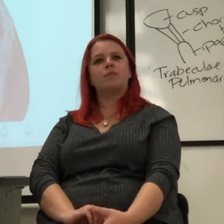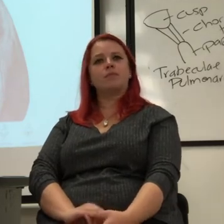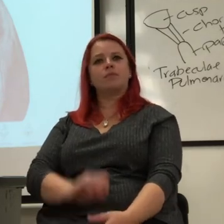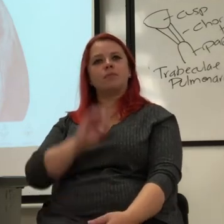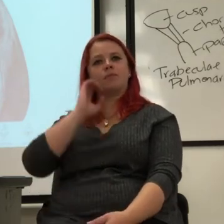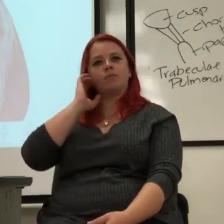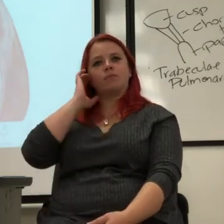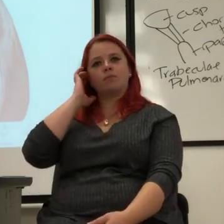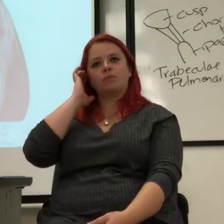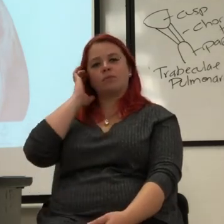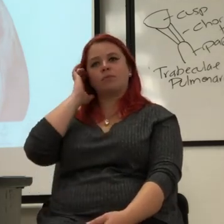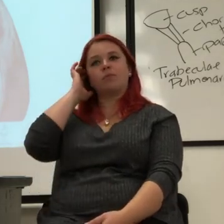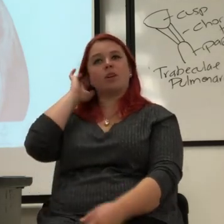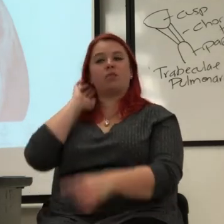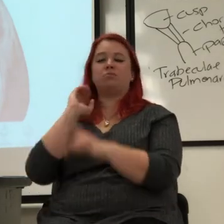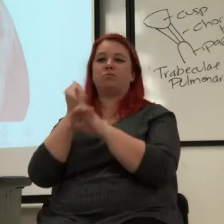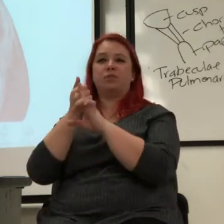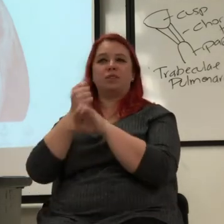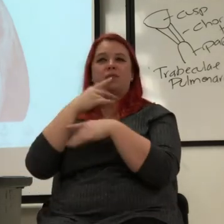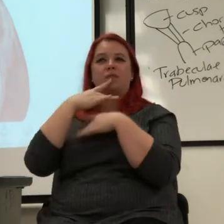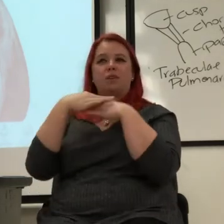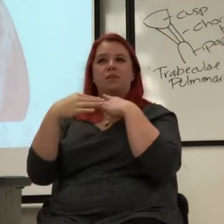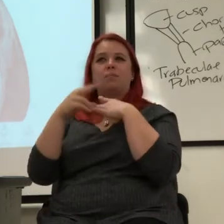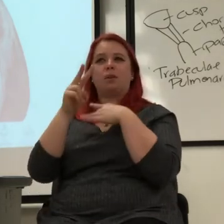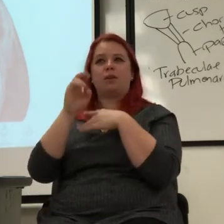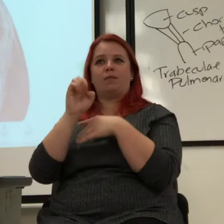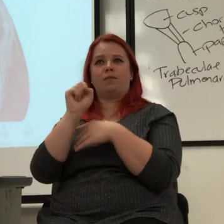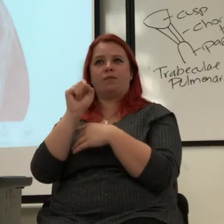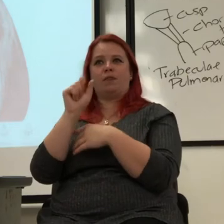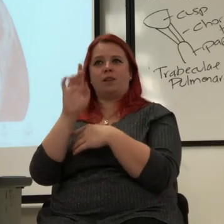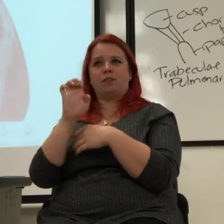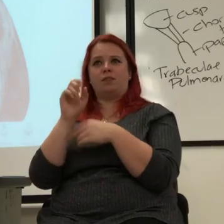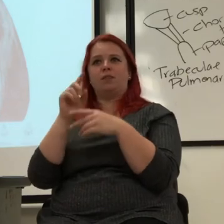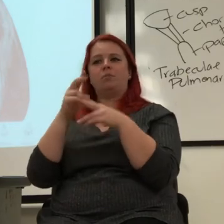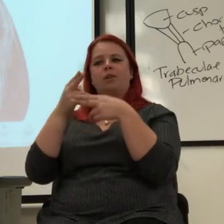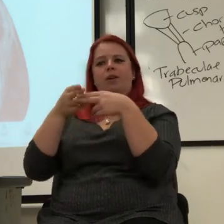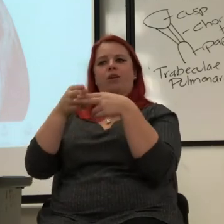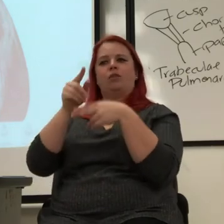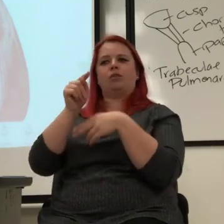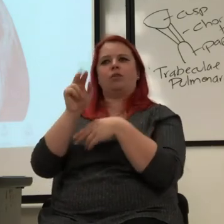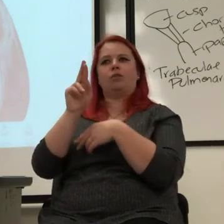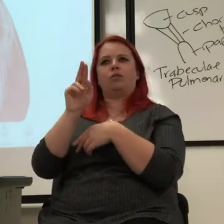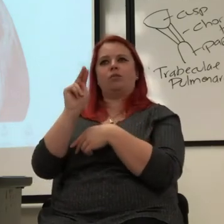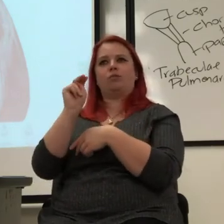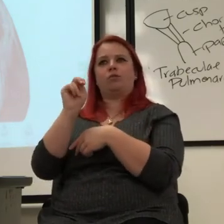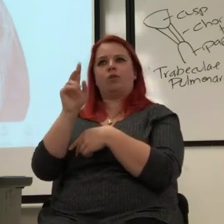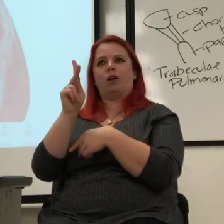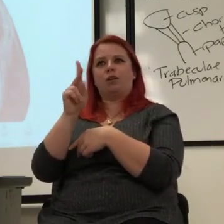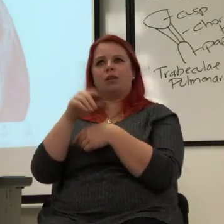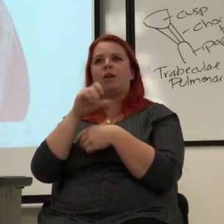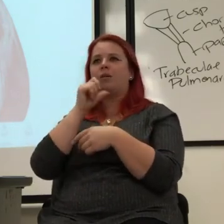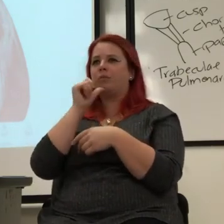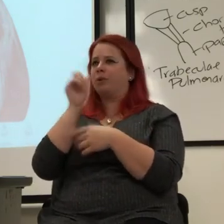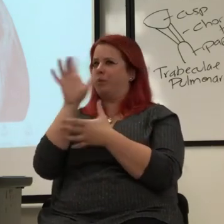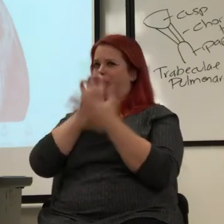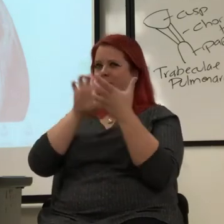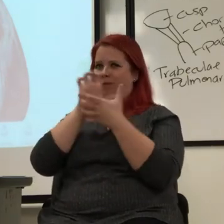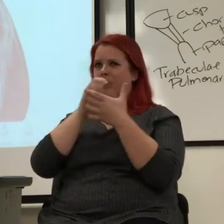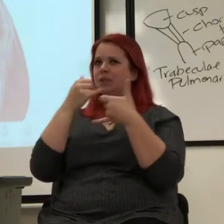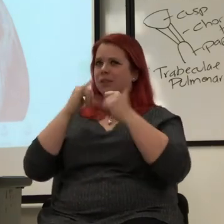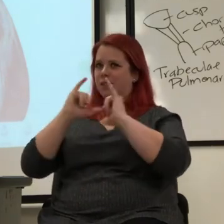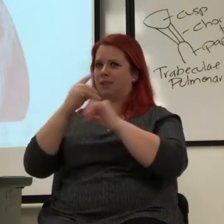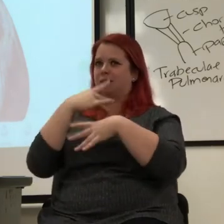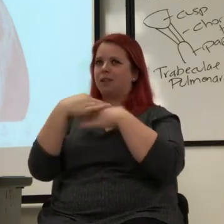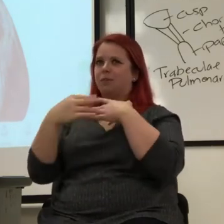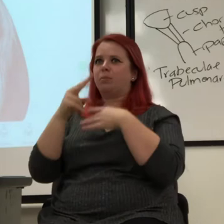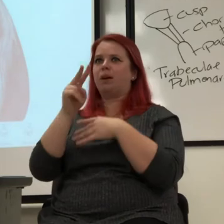Now, it's a blood vessel. Again, they call it a trunk. Okay, don't get confused. It's a blood vessel. Is it an